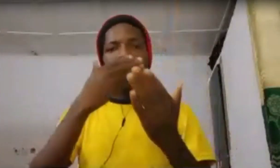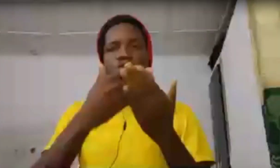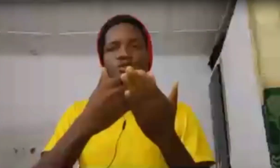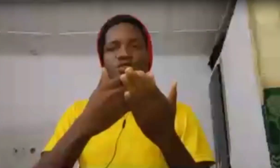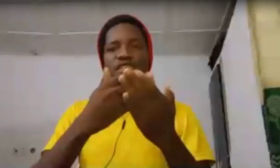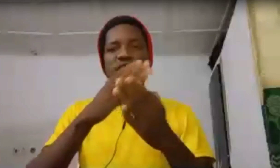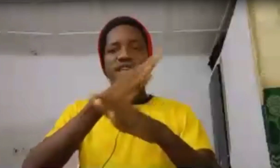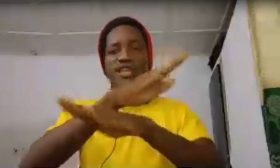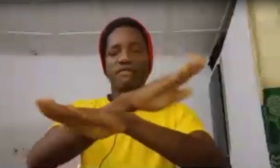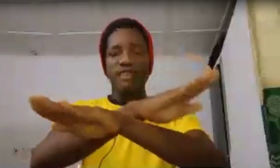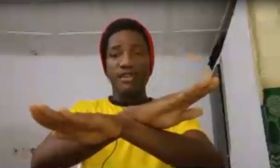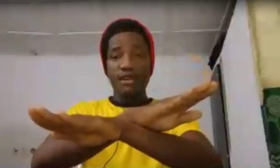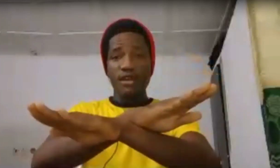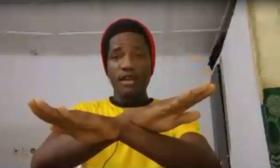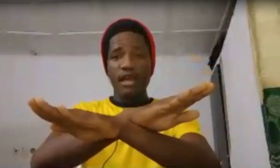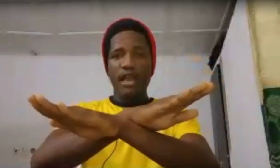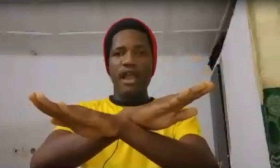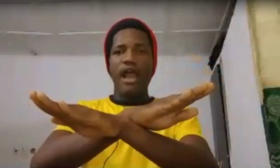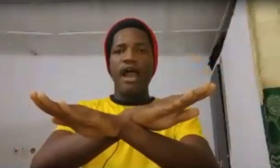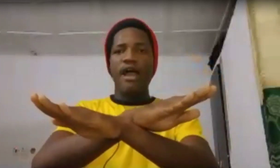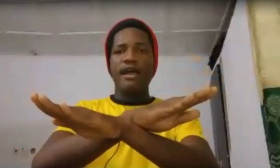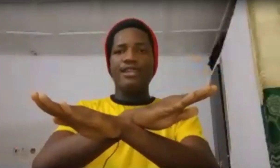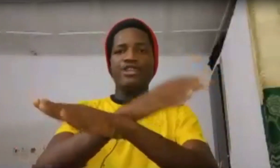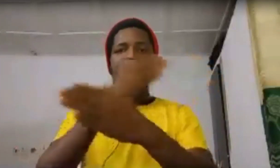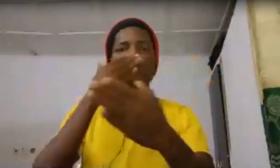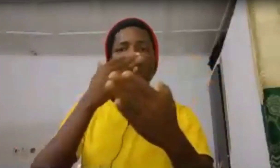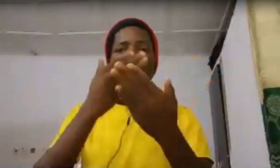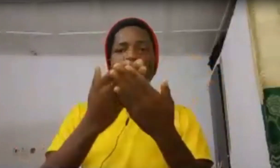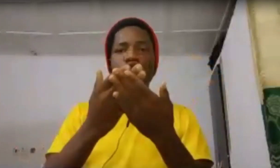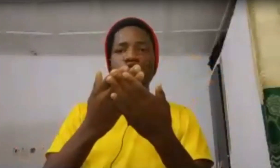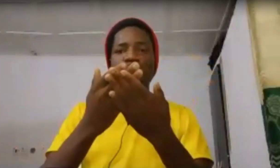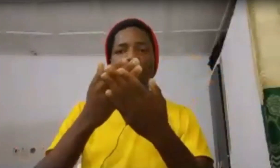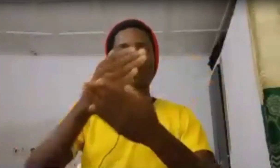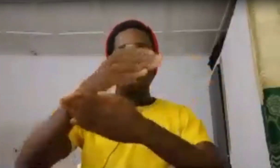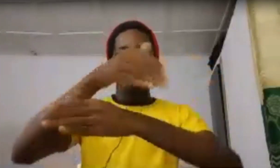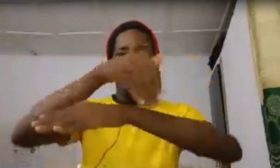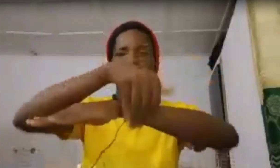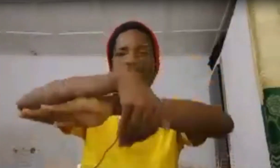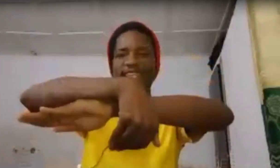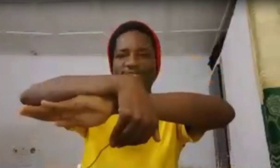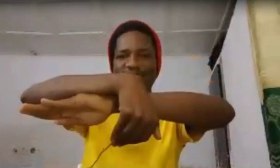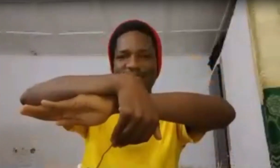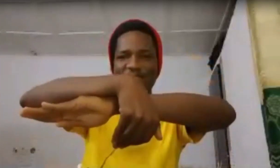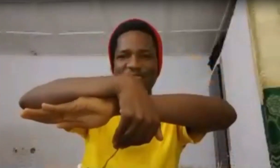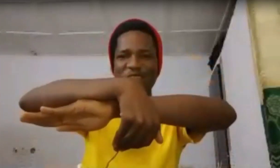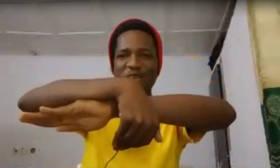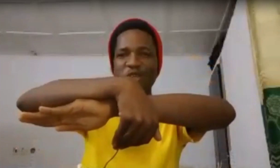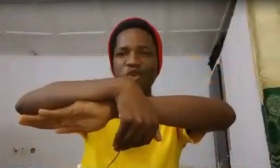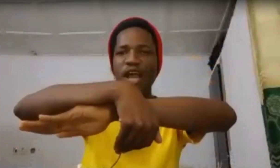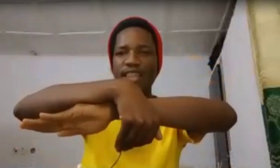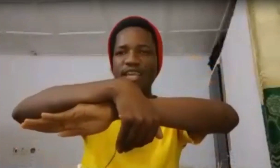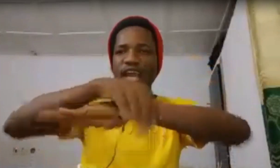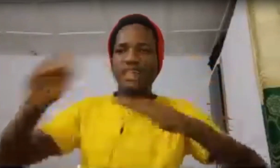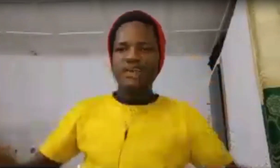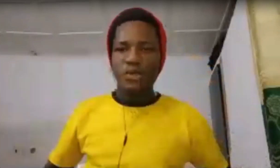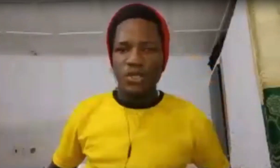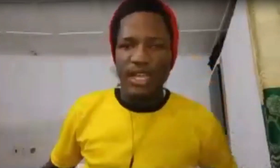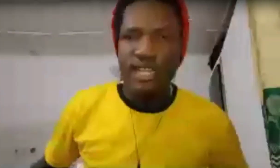good evening, and good night. So I think we should get that. I think